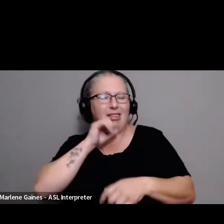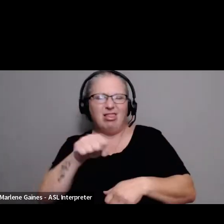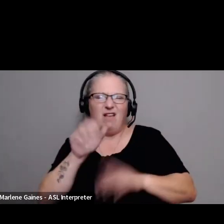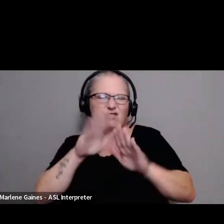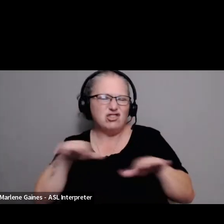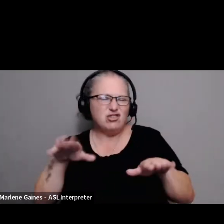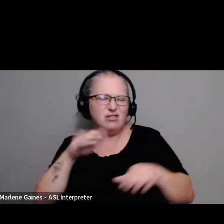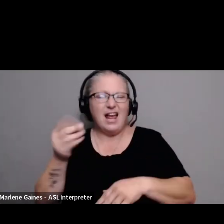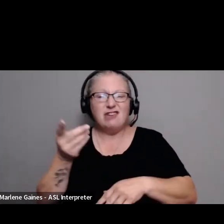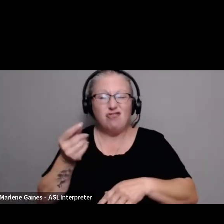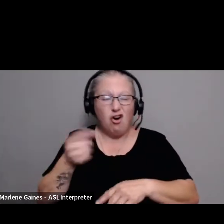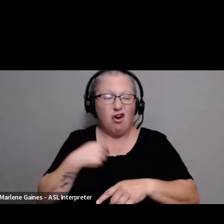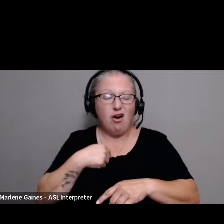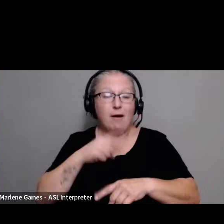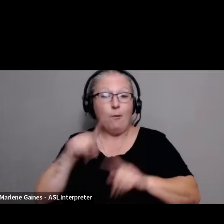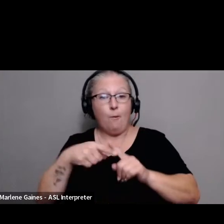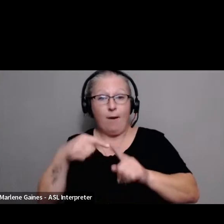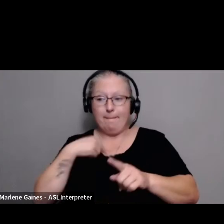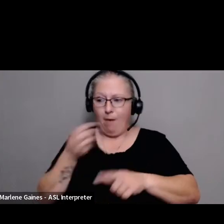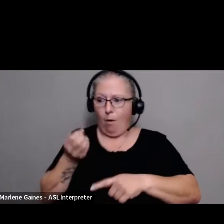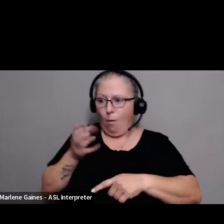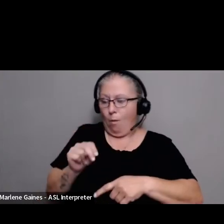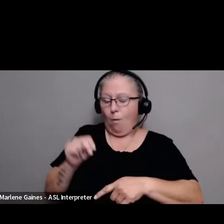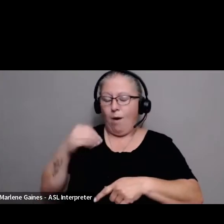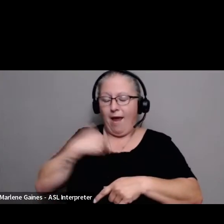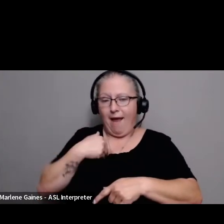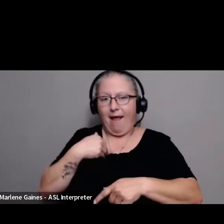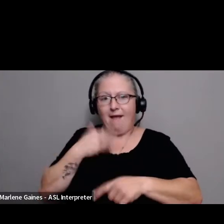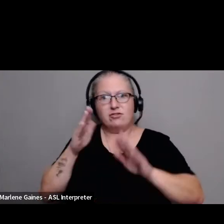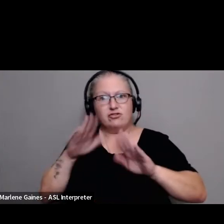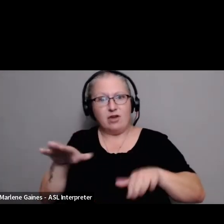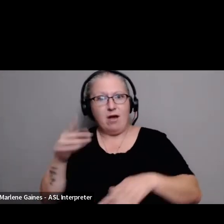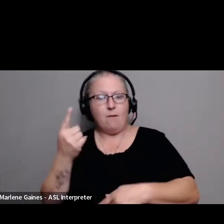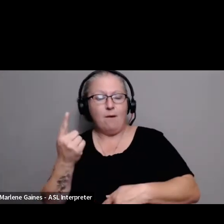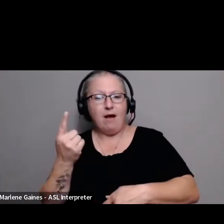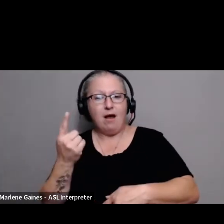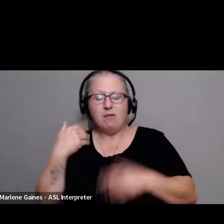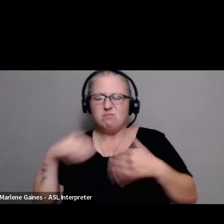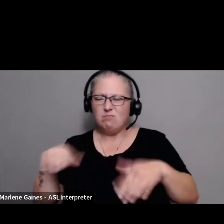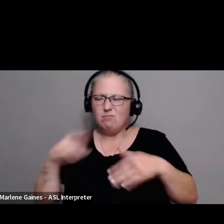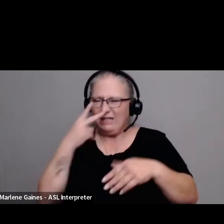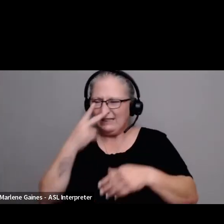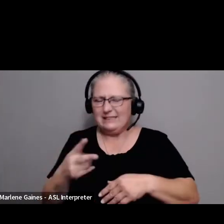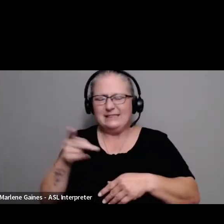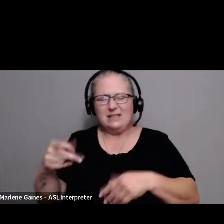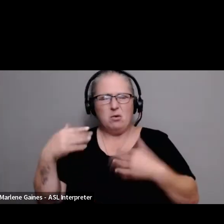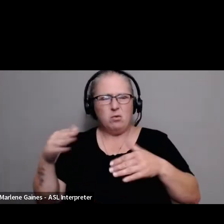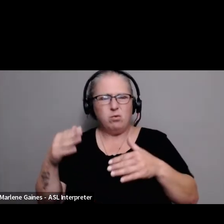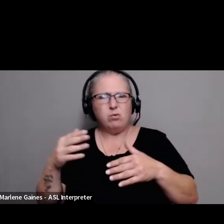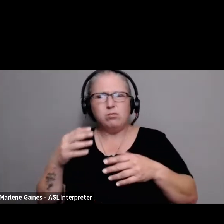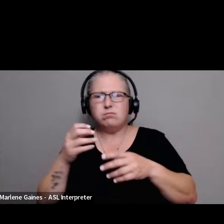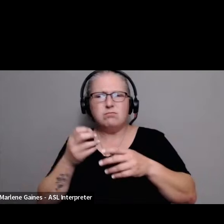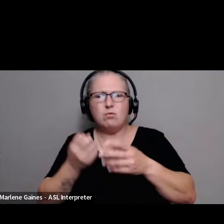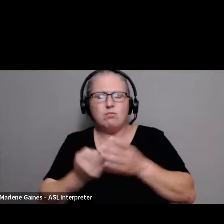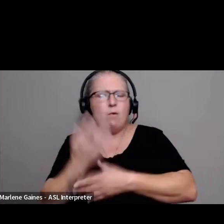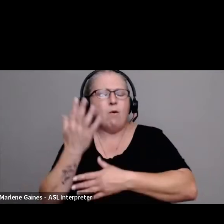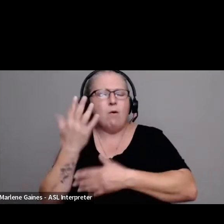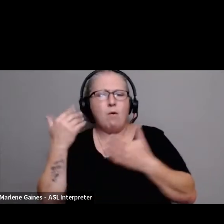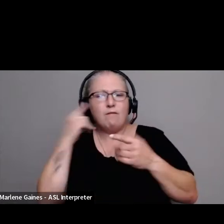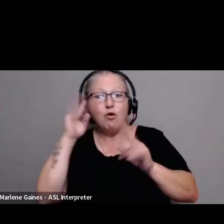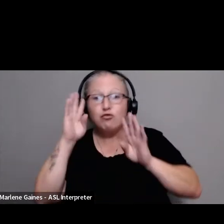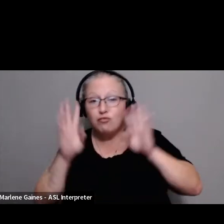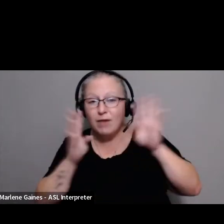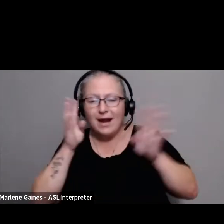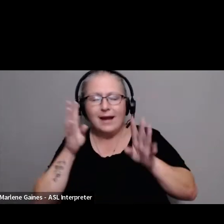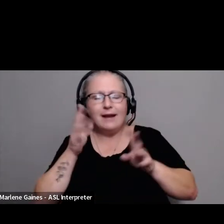dogs, but once I had my own child and I could see how much he just really flourished when it came to things that are creative.